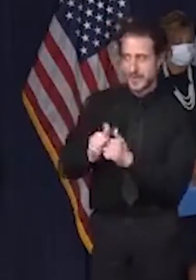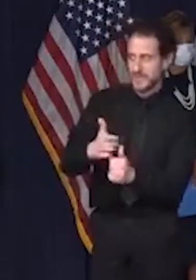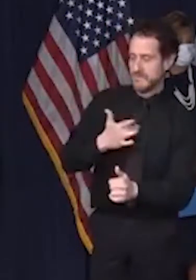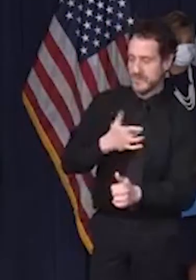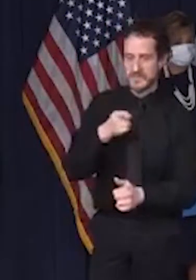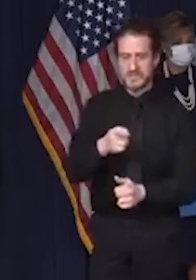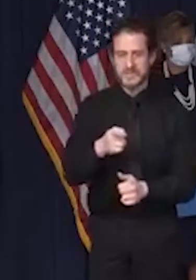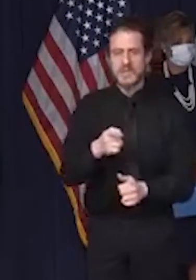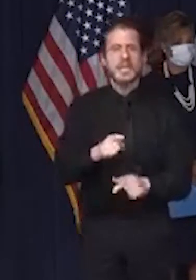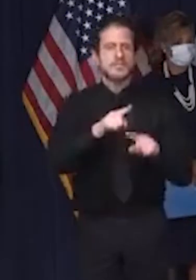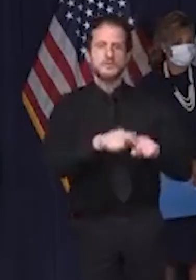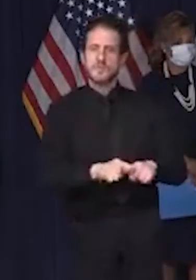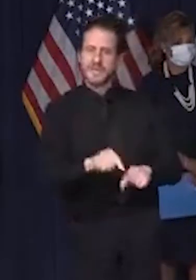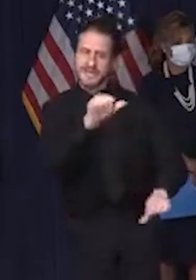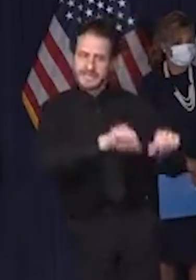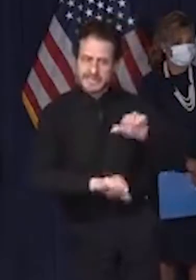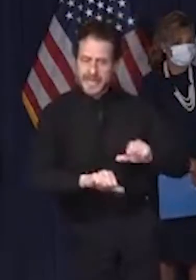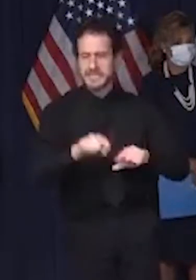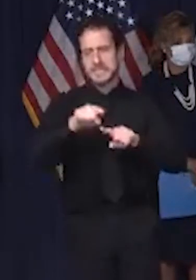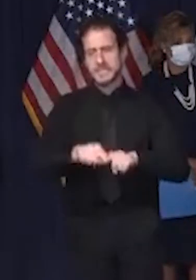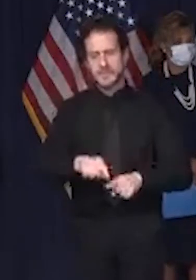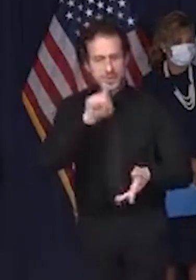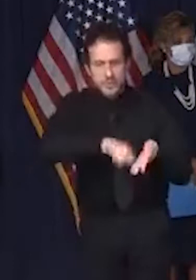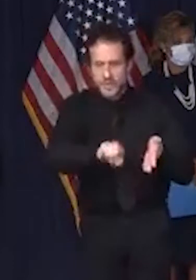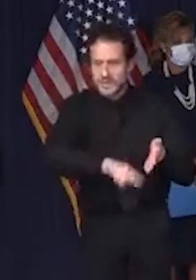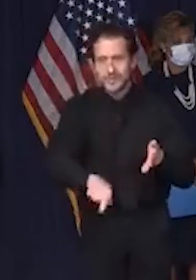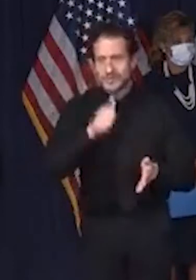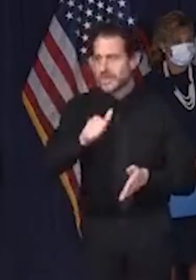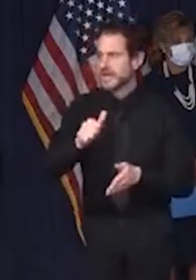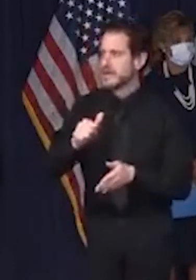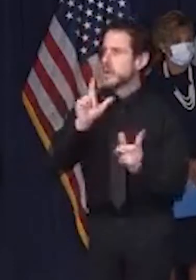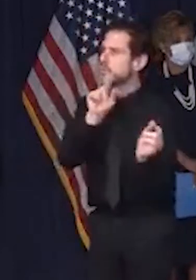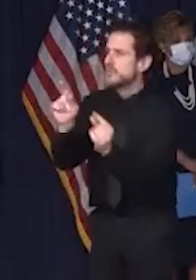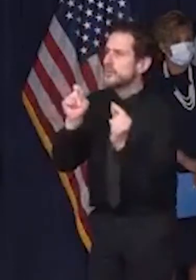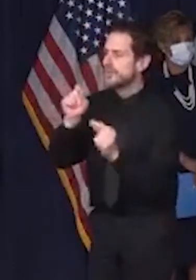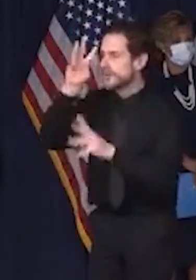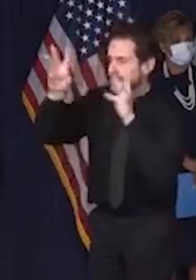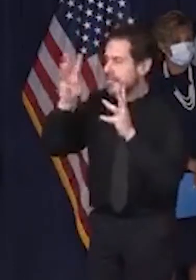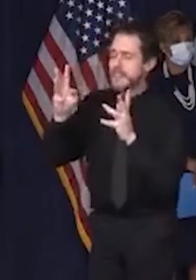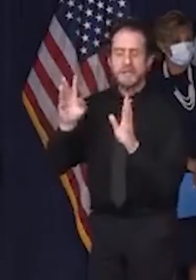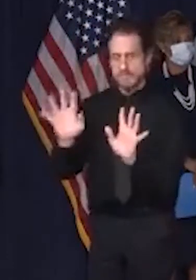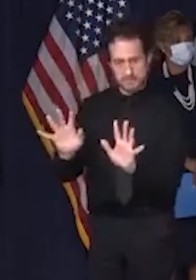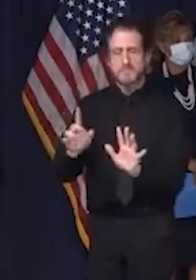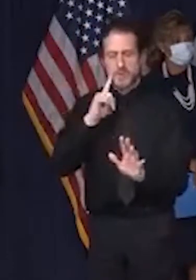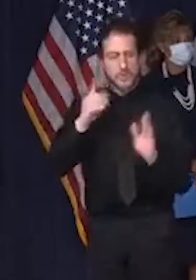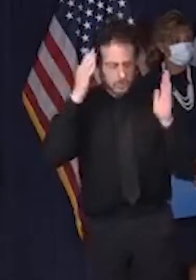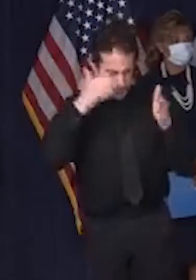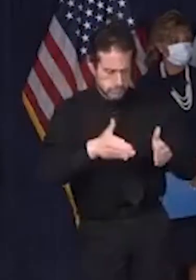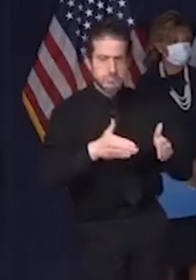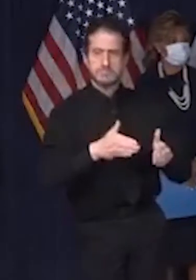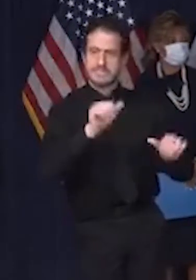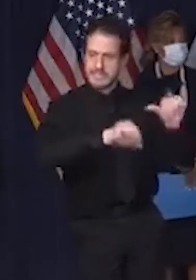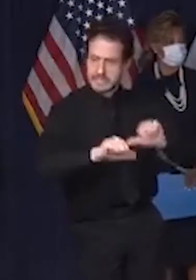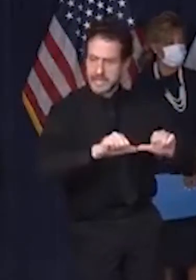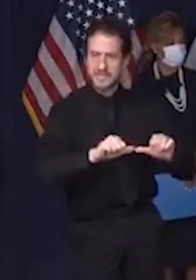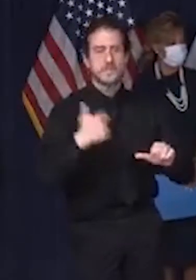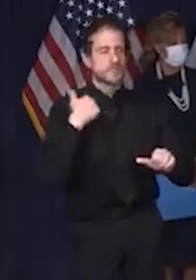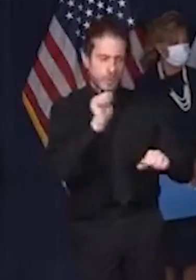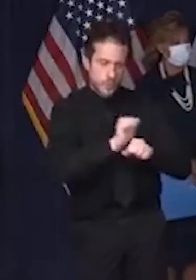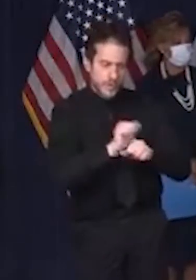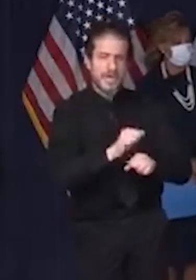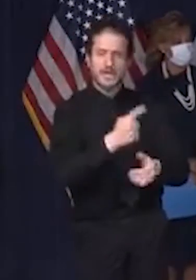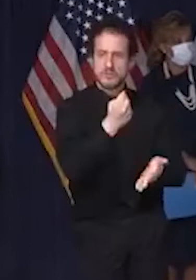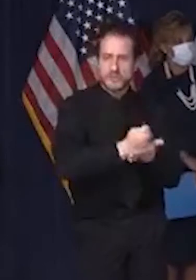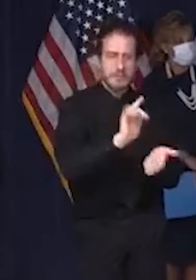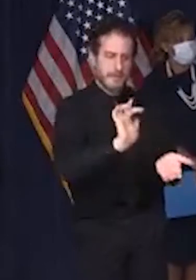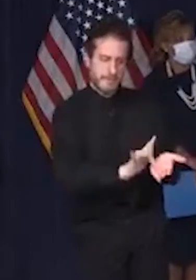research and the teams of people here in Illinois and beyond who are working on treatments and vaccines to save lives. We will